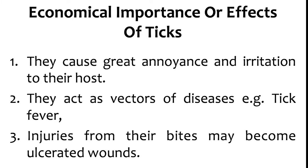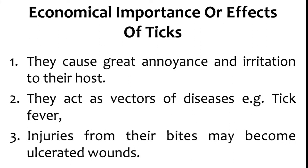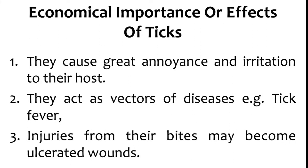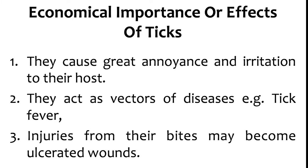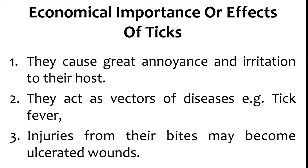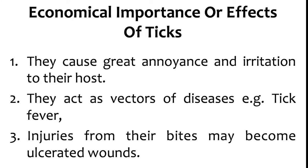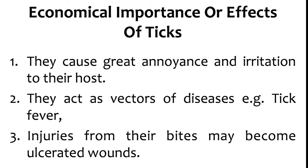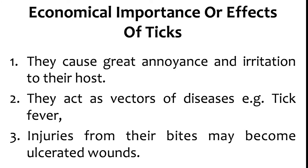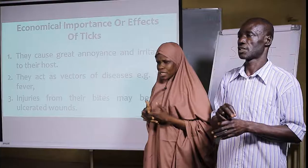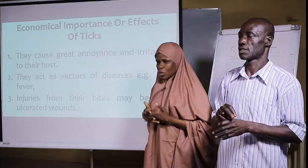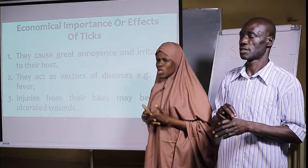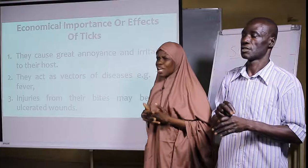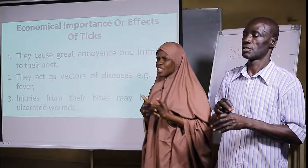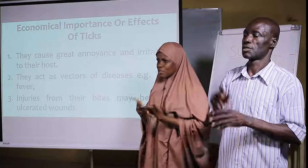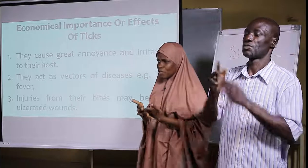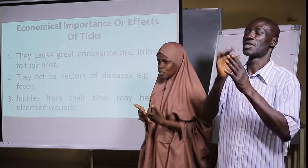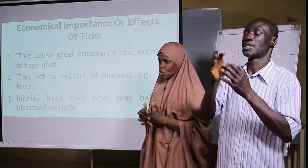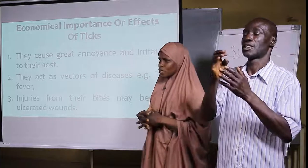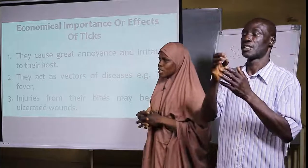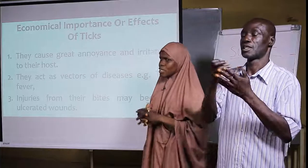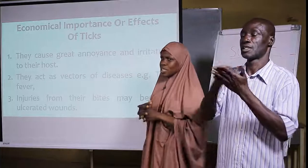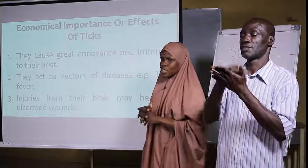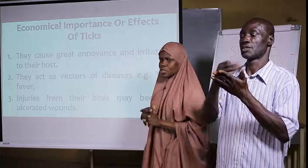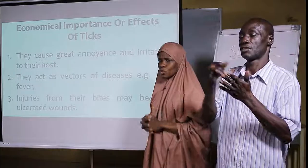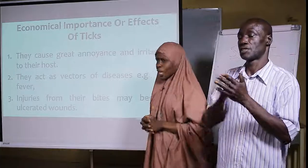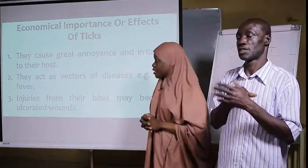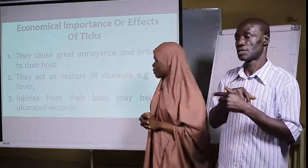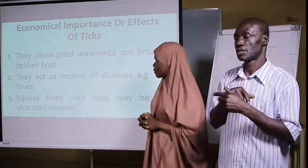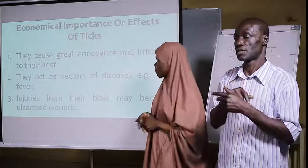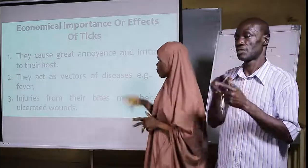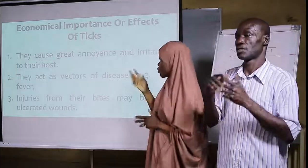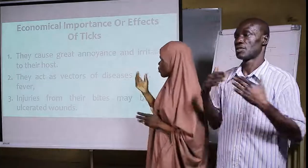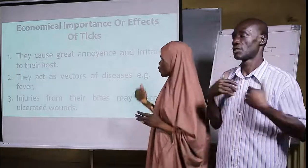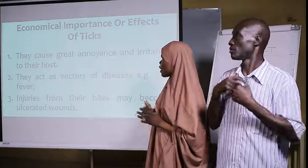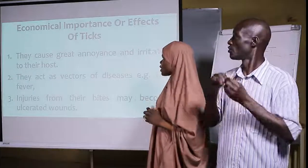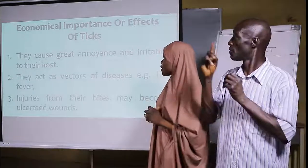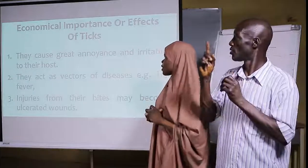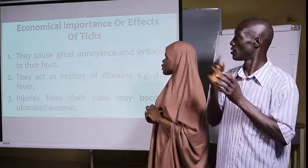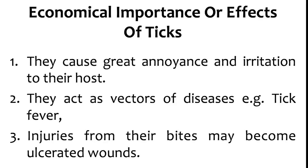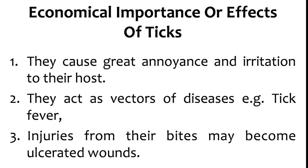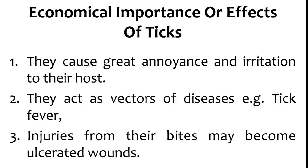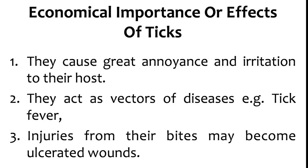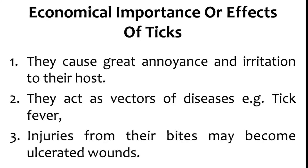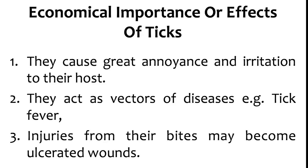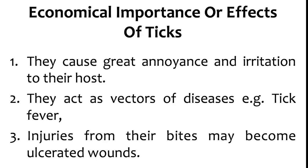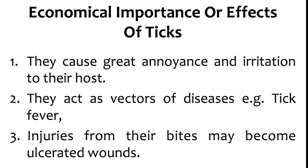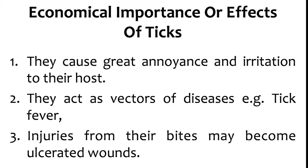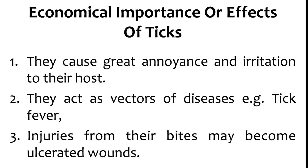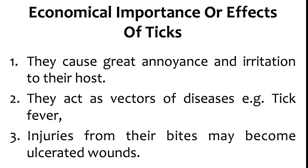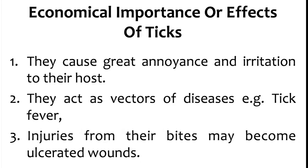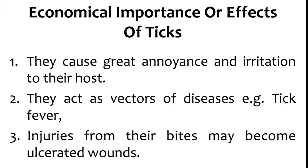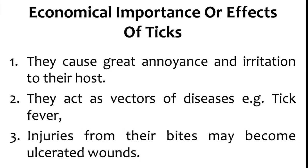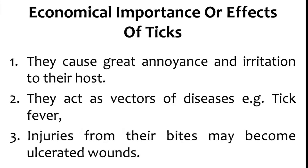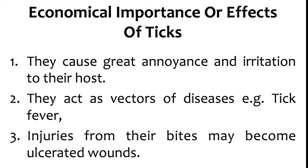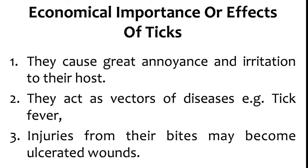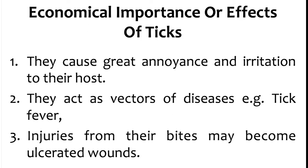or effect of this tick. What are the effects of this tick to the animal? Number one, they cause great